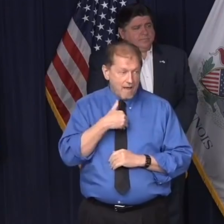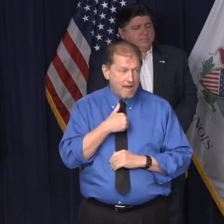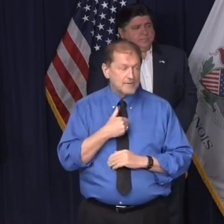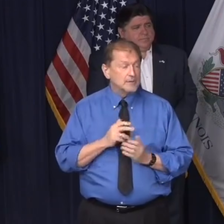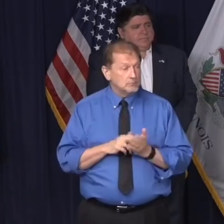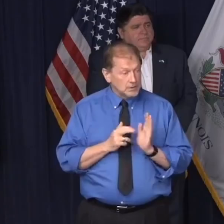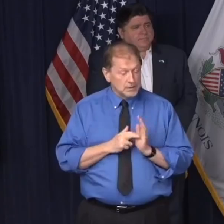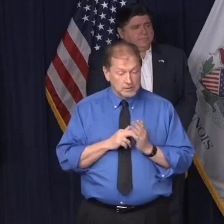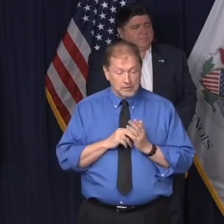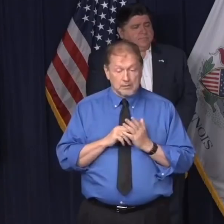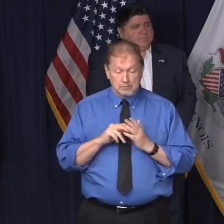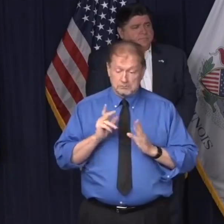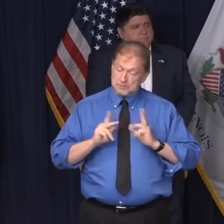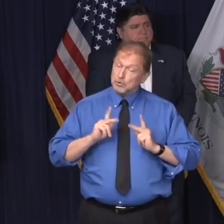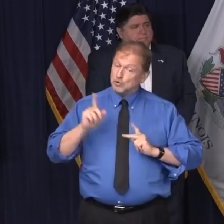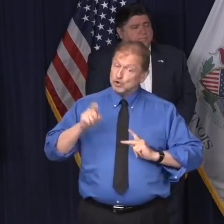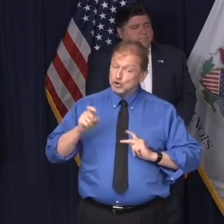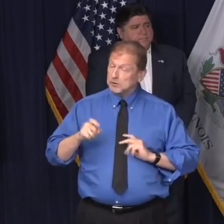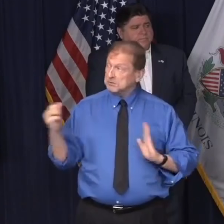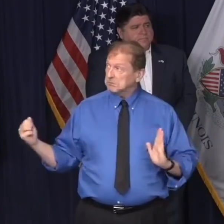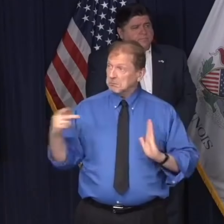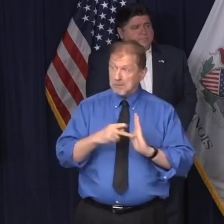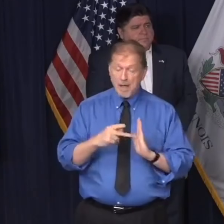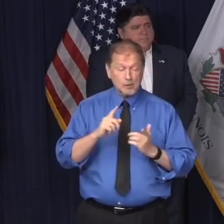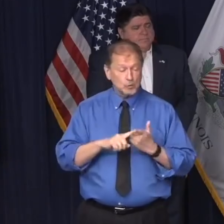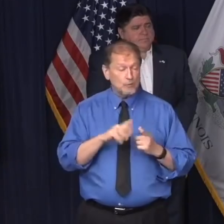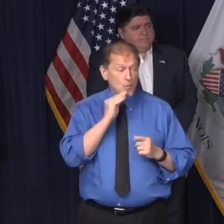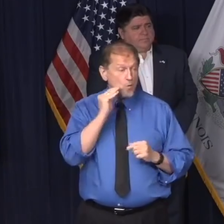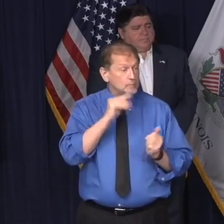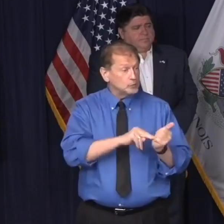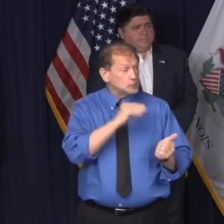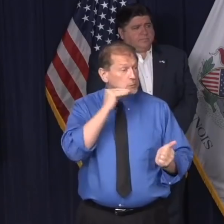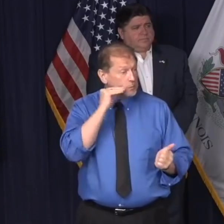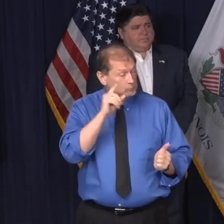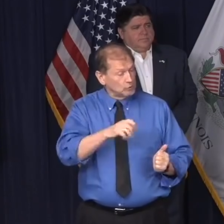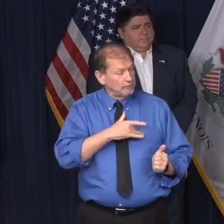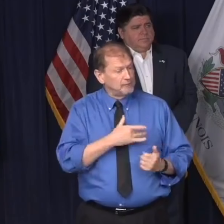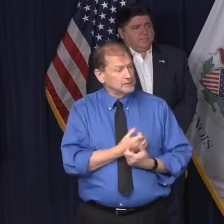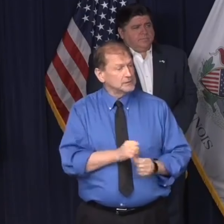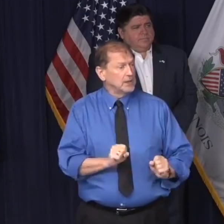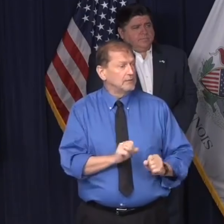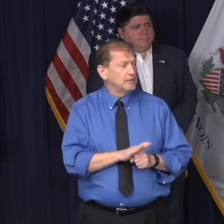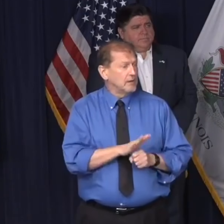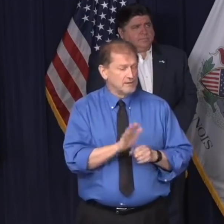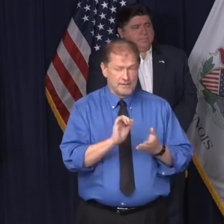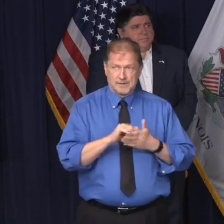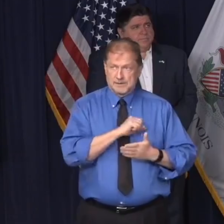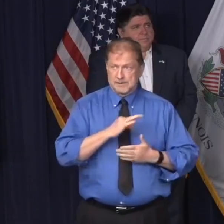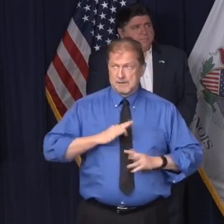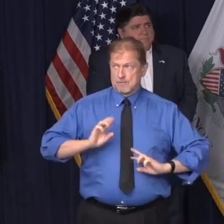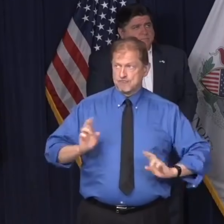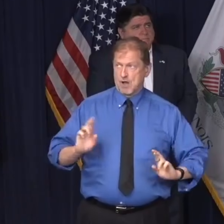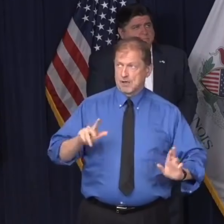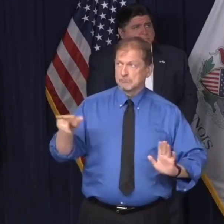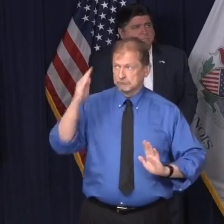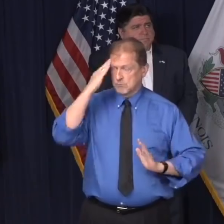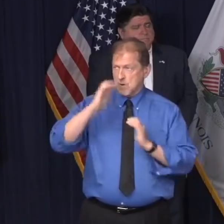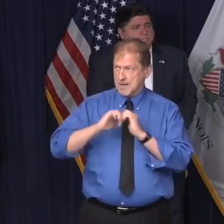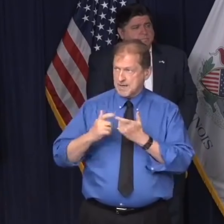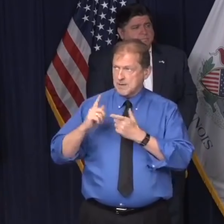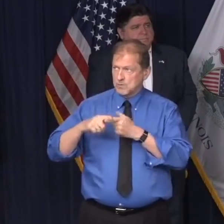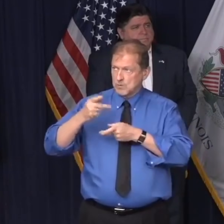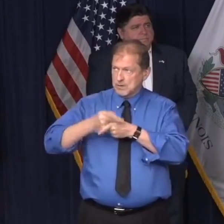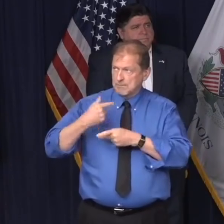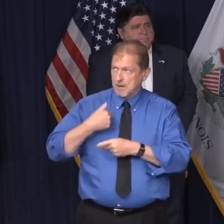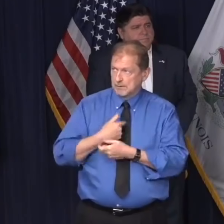being considered, people should be able to return to their place of residence, and they should feel that the staff in place is taking all precautions to